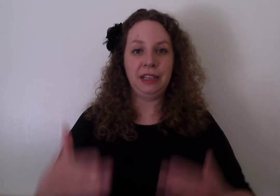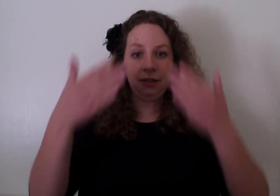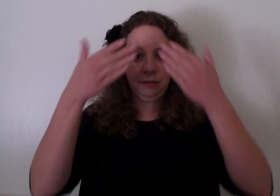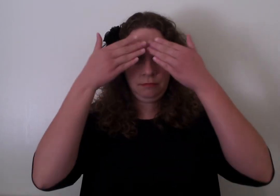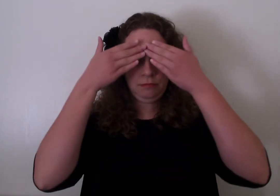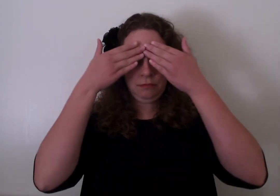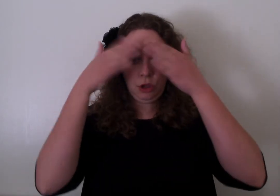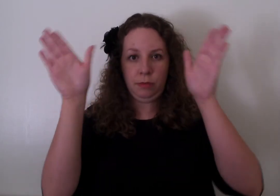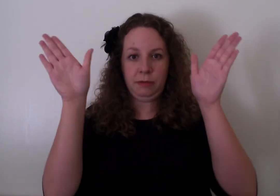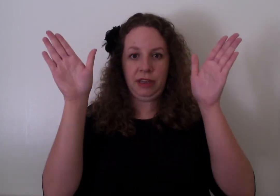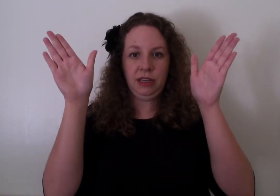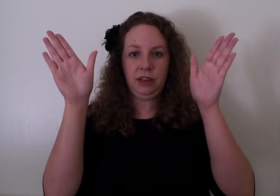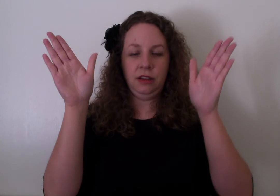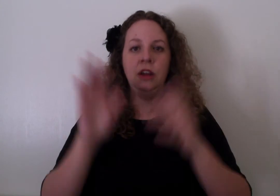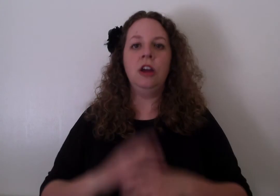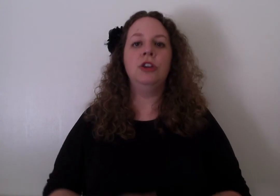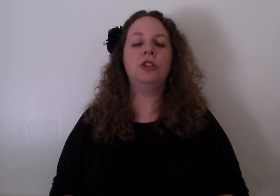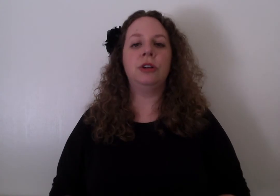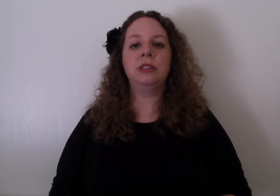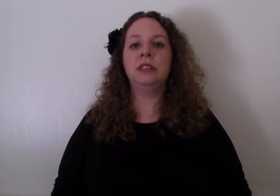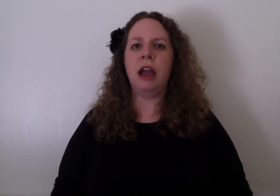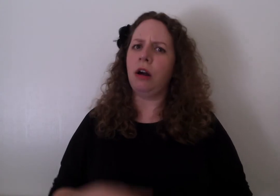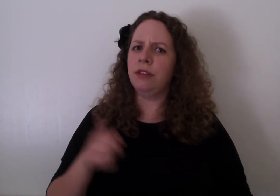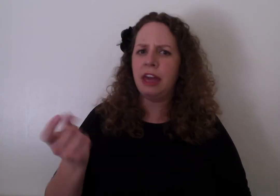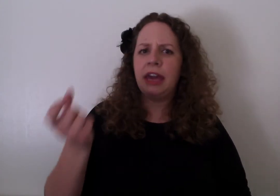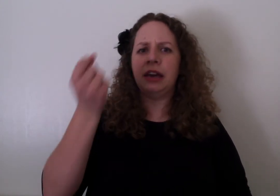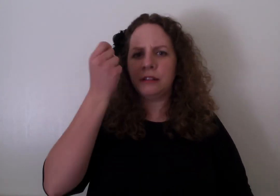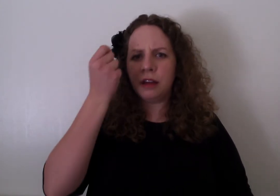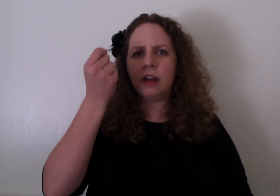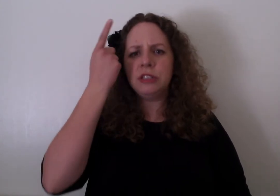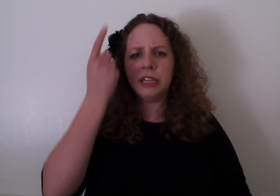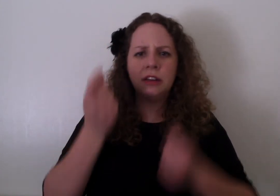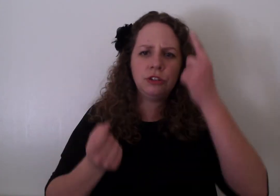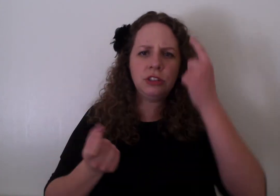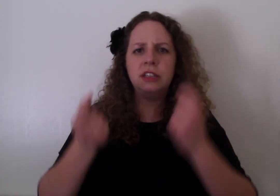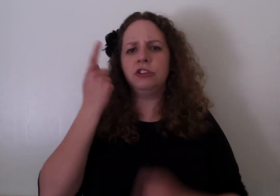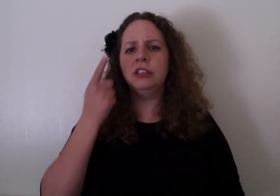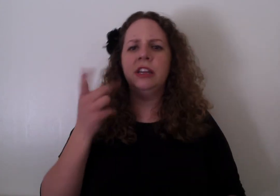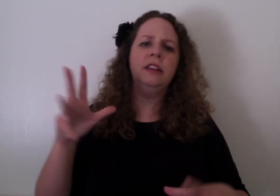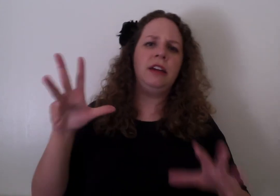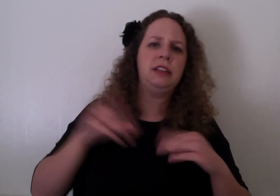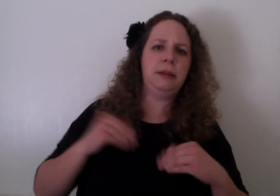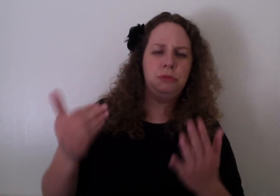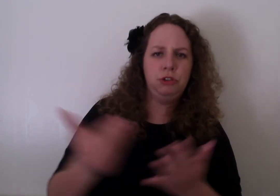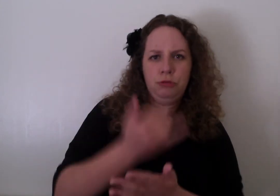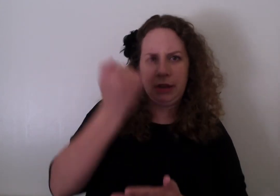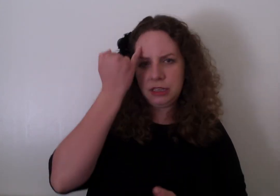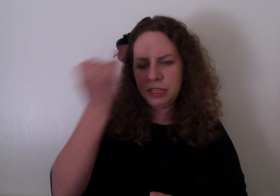open-minded. Open-minded. You can also say, oh, they understand, accept new